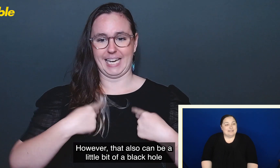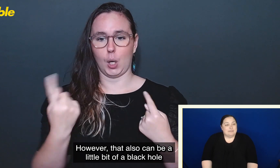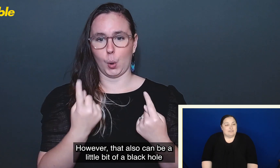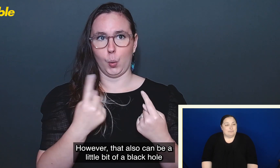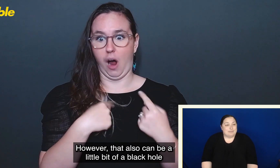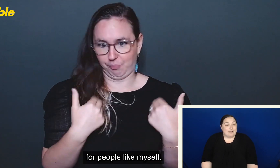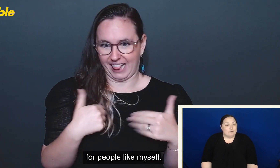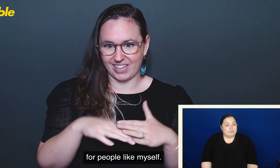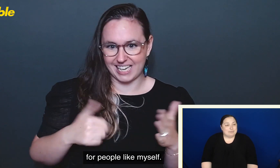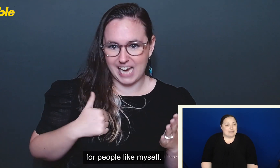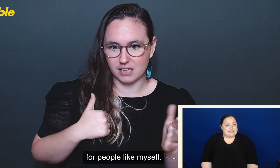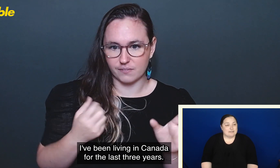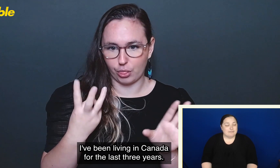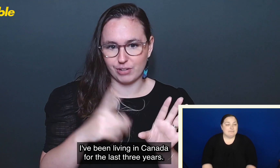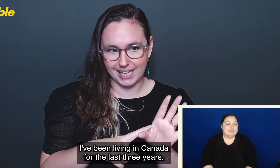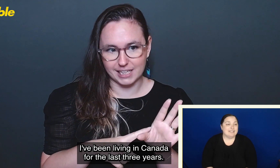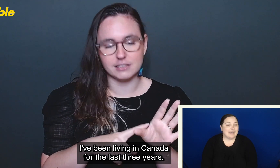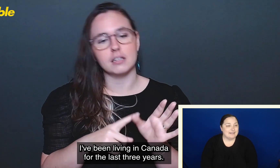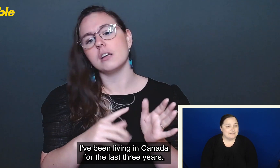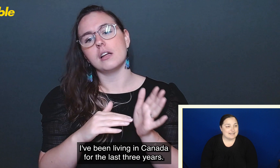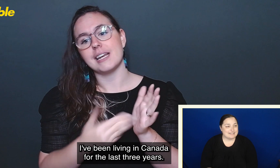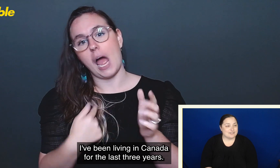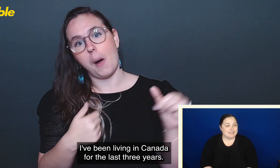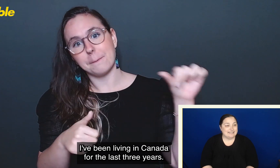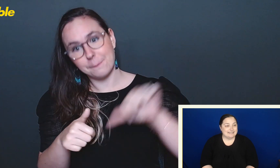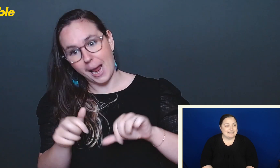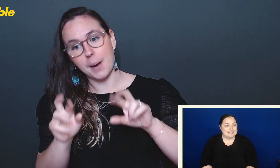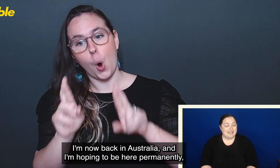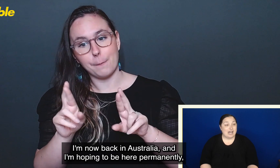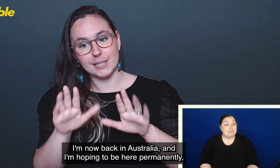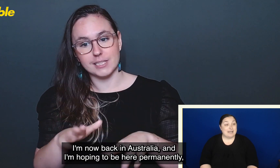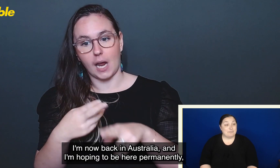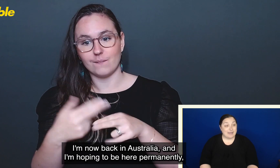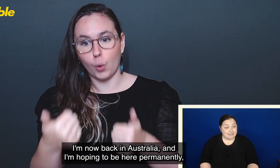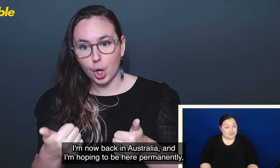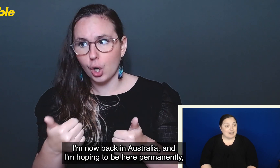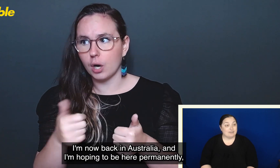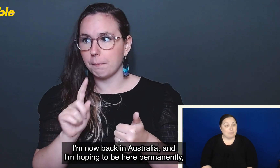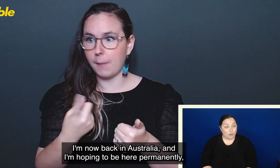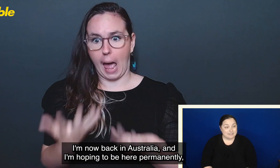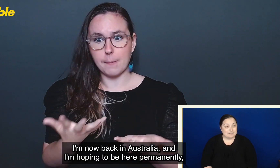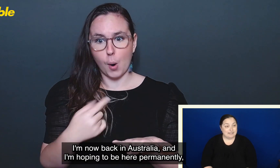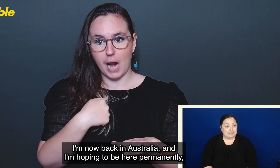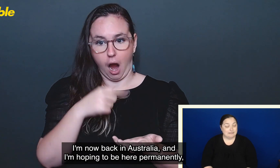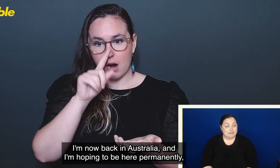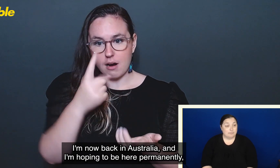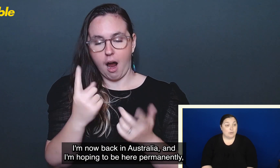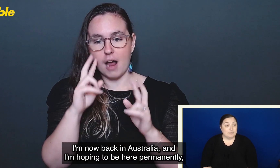be a little bit of a black hole for people like myself. I've been living in Canada for the last 3 years. I'm now back in Australia and I'm hoping to be